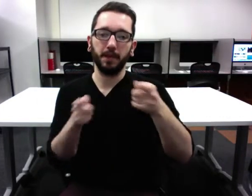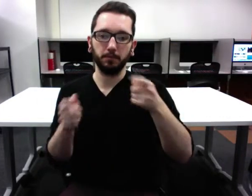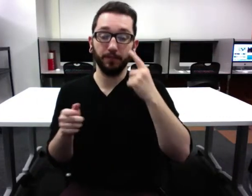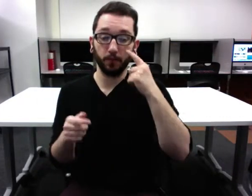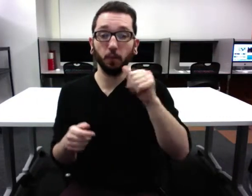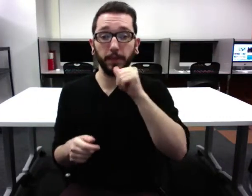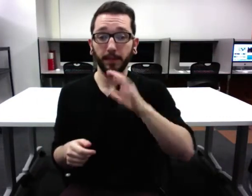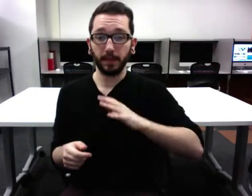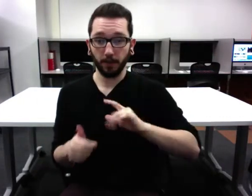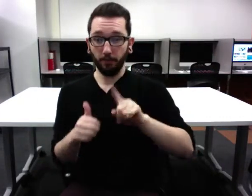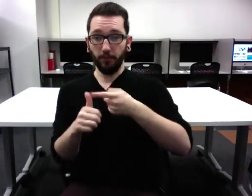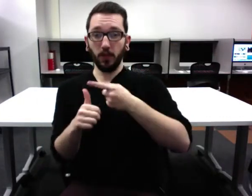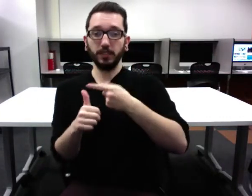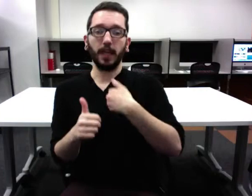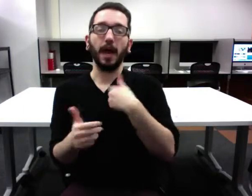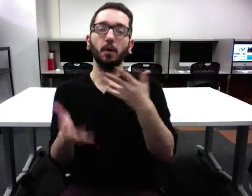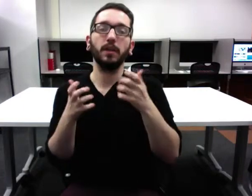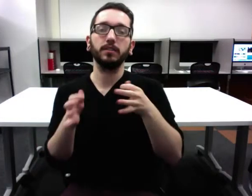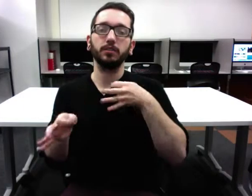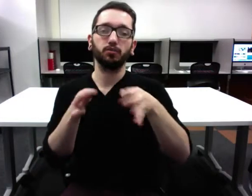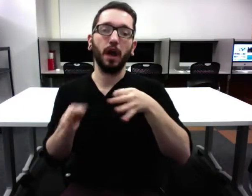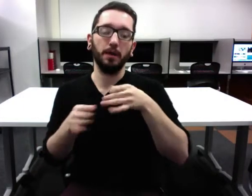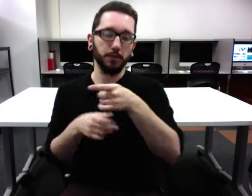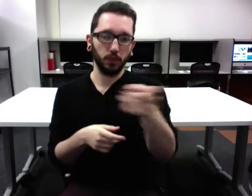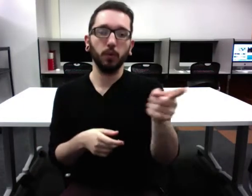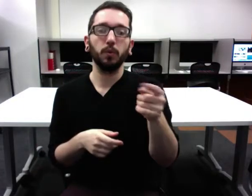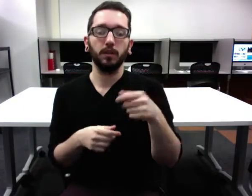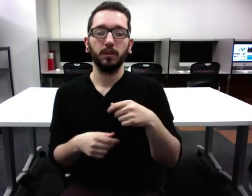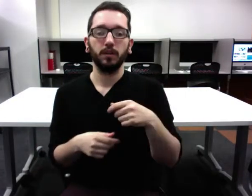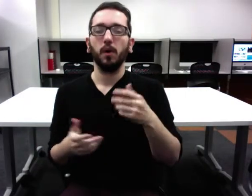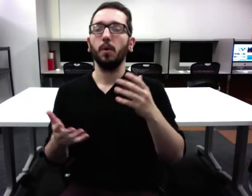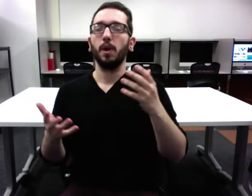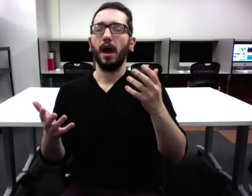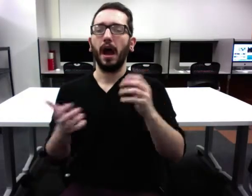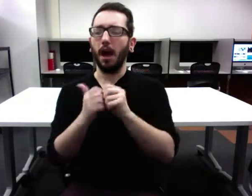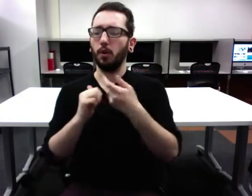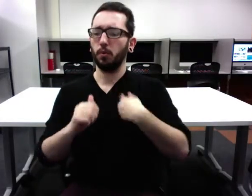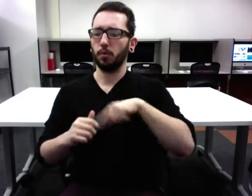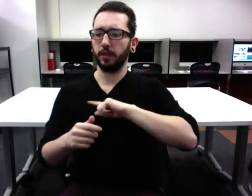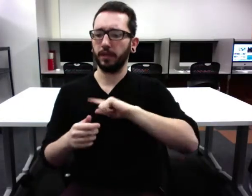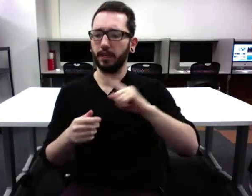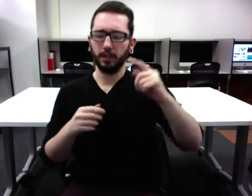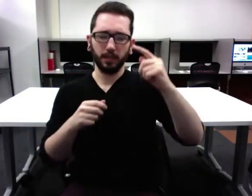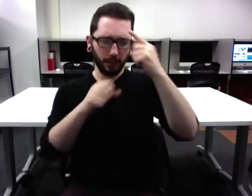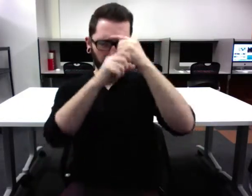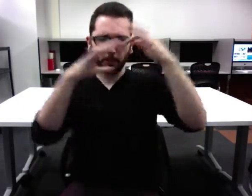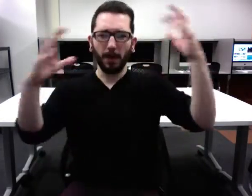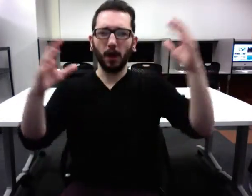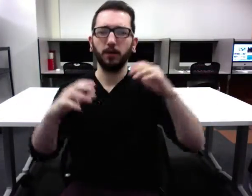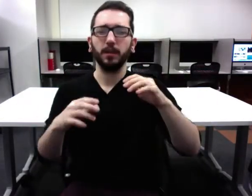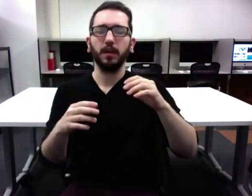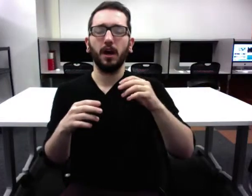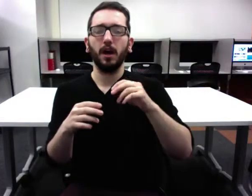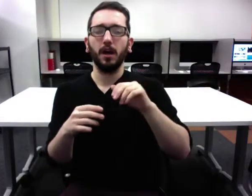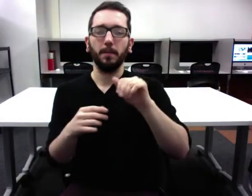to you the way in which I conceptualize what we mean by complementary and alternative medicine. And it's a moving